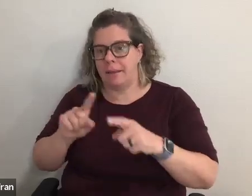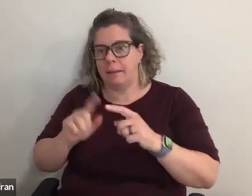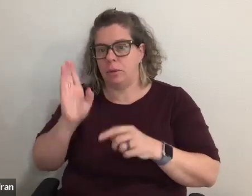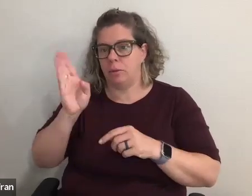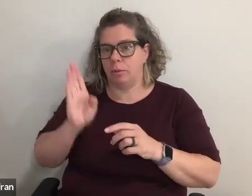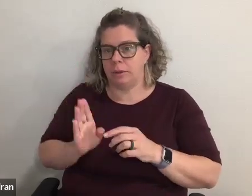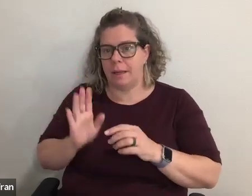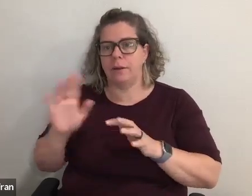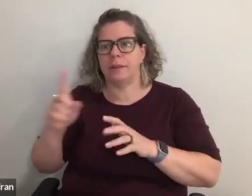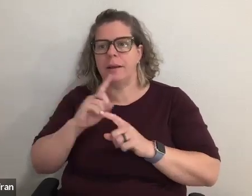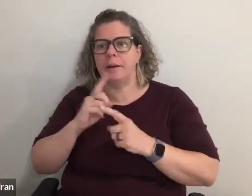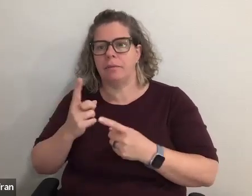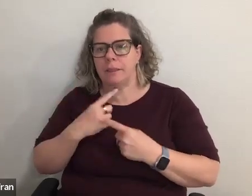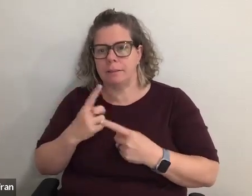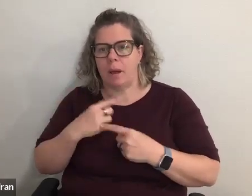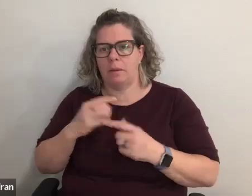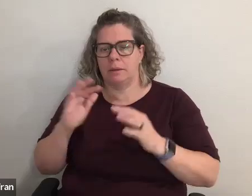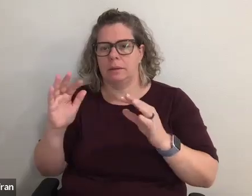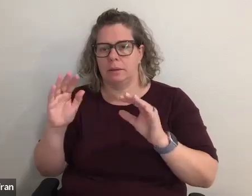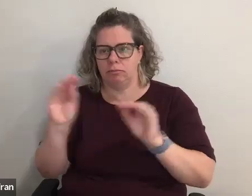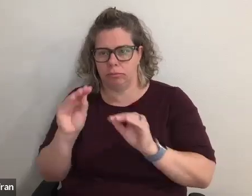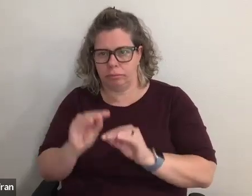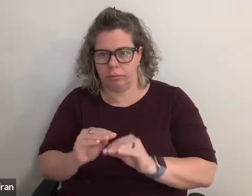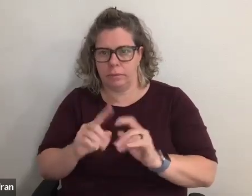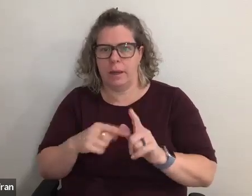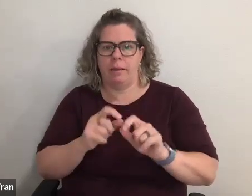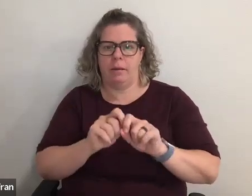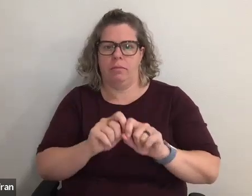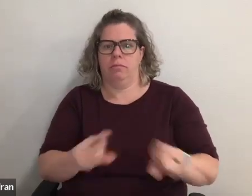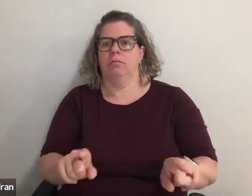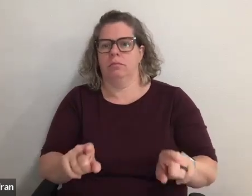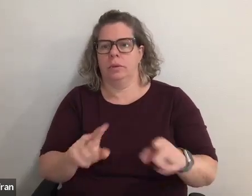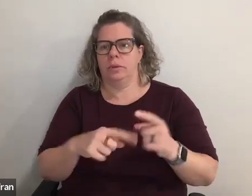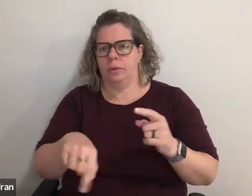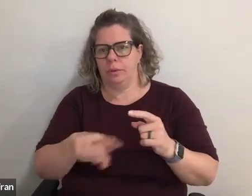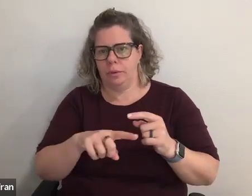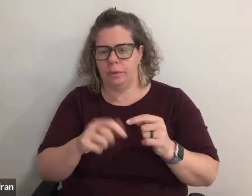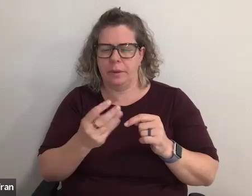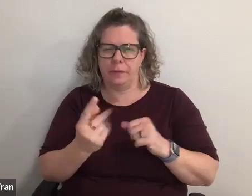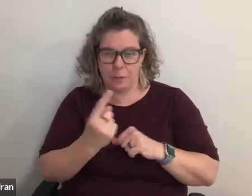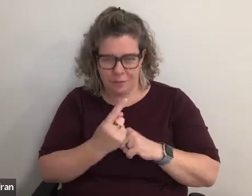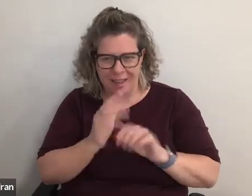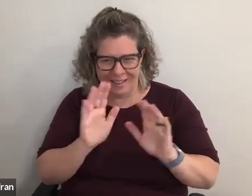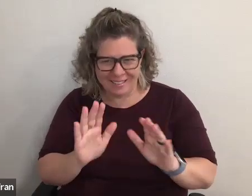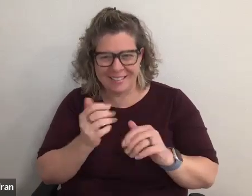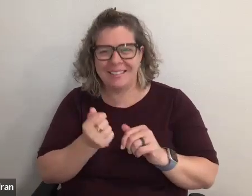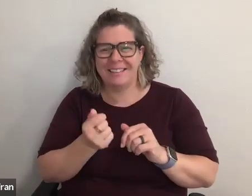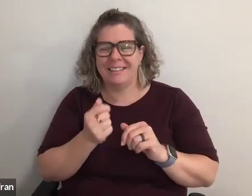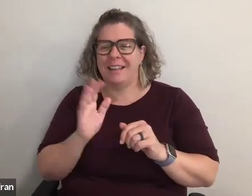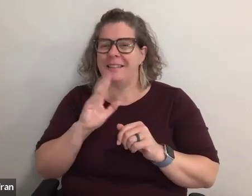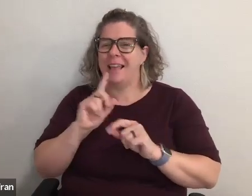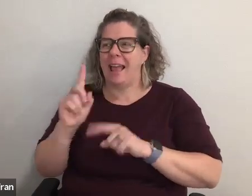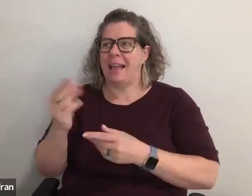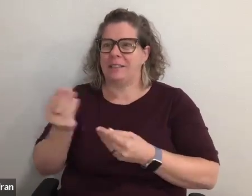presenters and get answers for them. And in a few days, we can get the